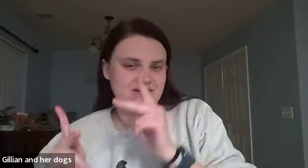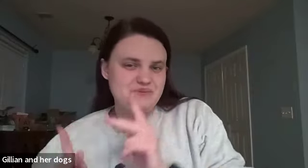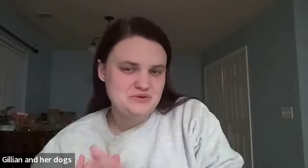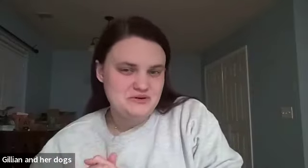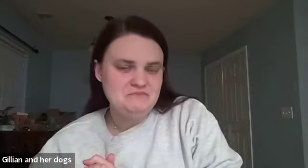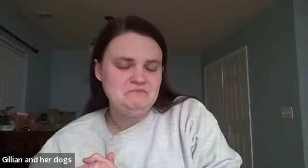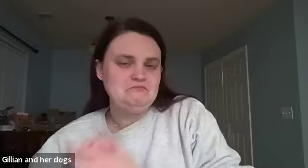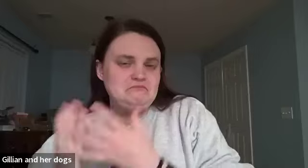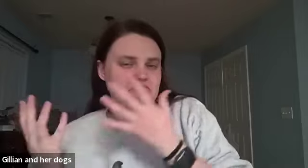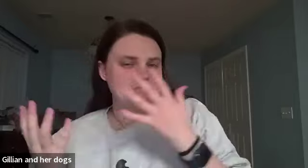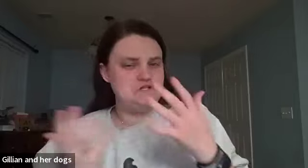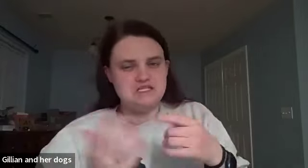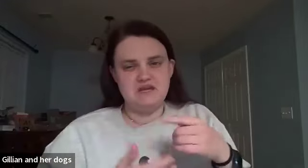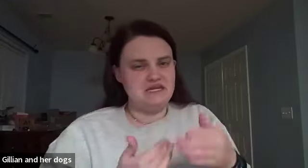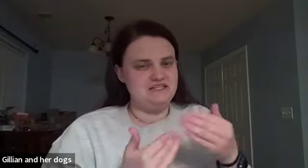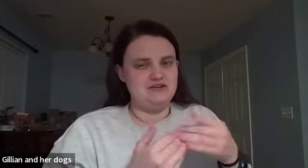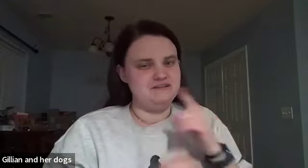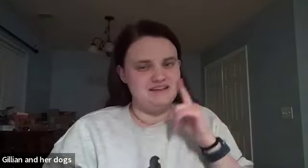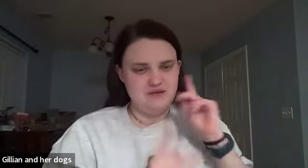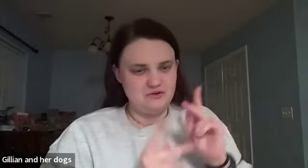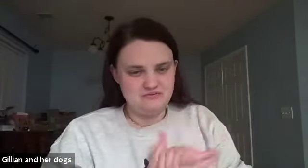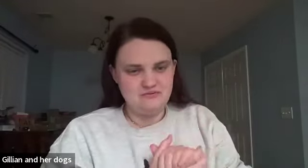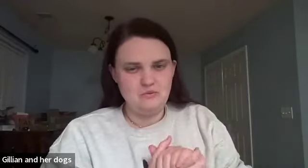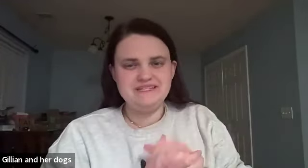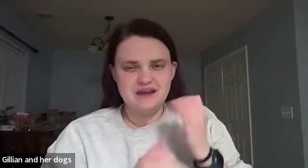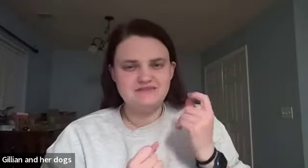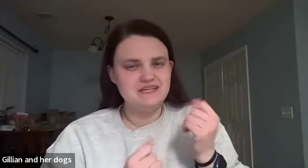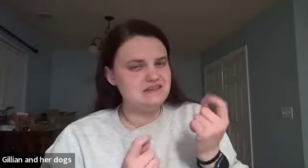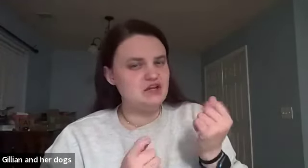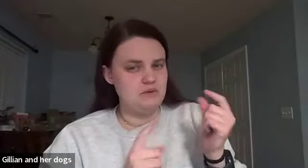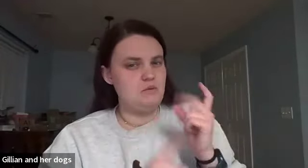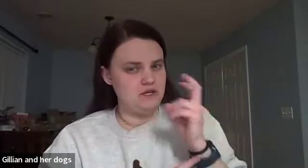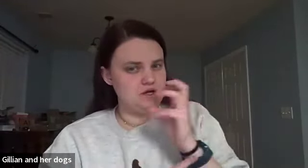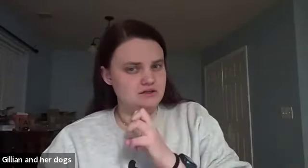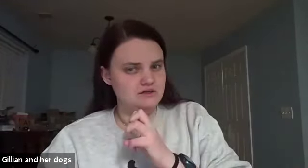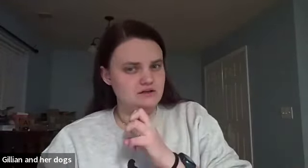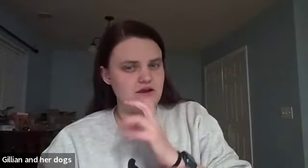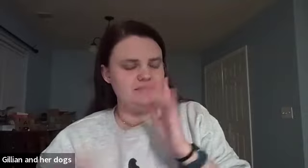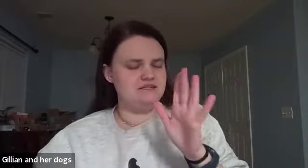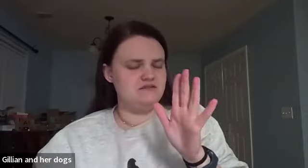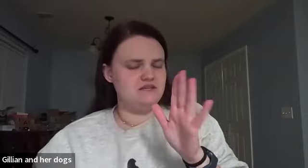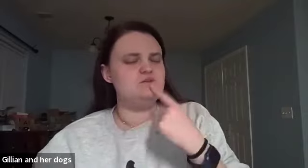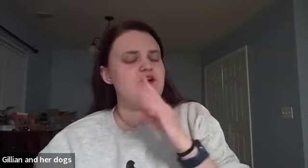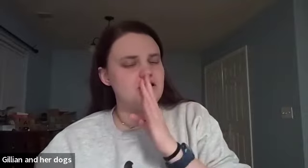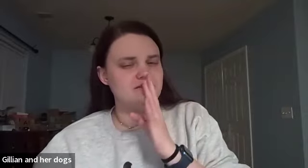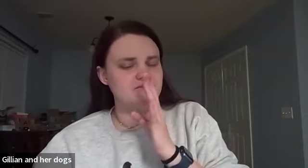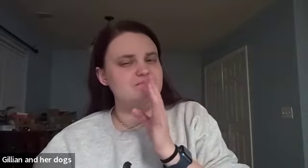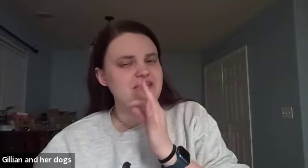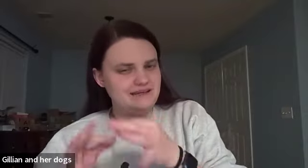hearing people, doesn't make it easier on deaf people. We sign things a little bit weird. And I mean, not sign things. We talk, we speak,